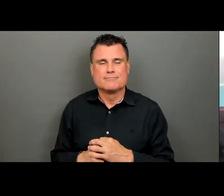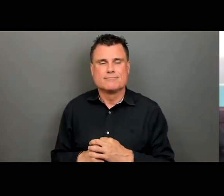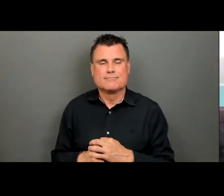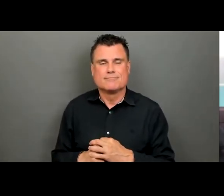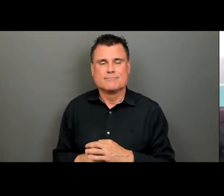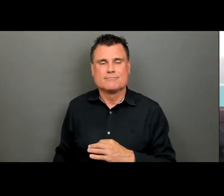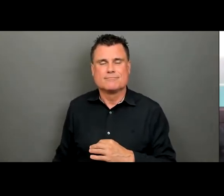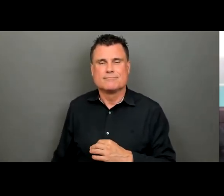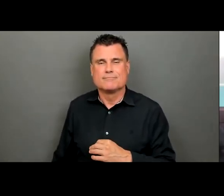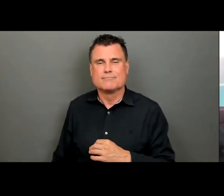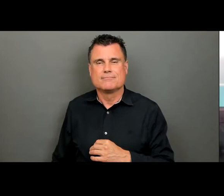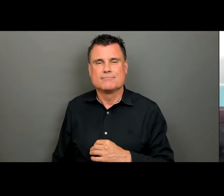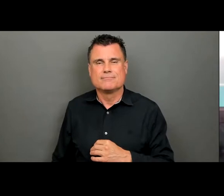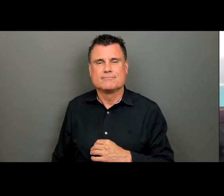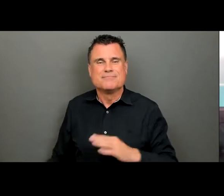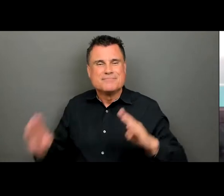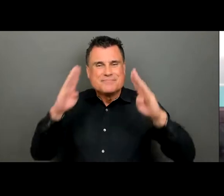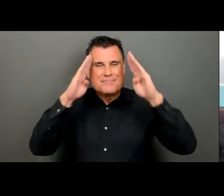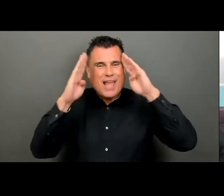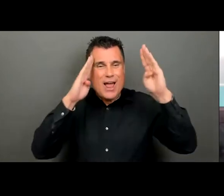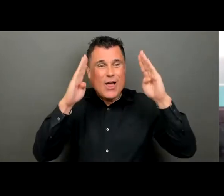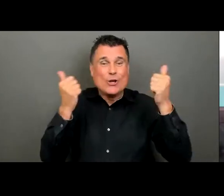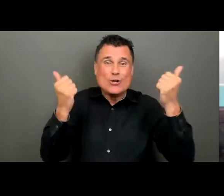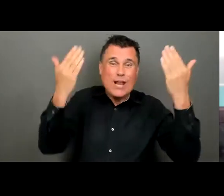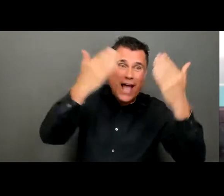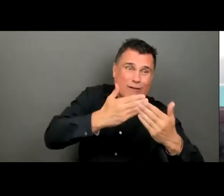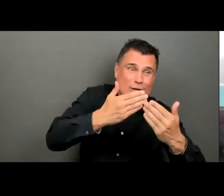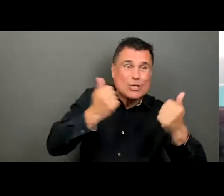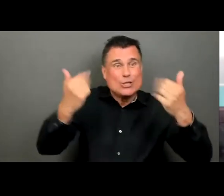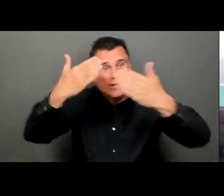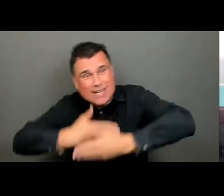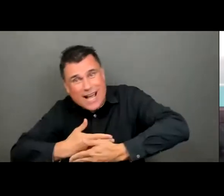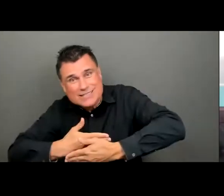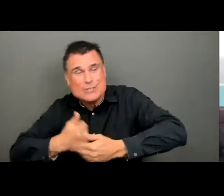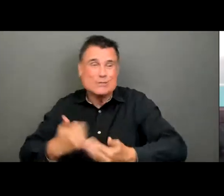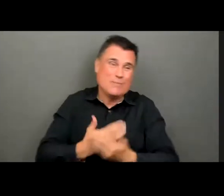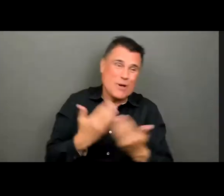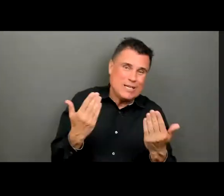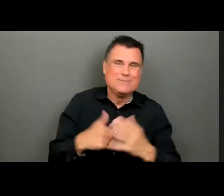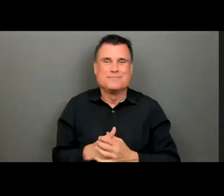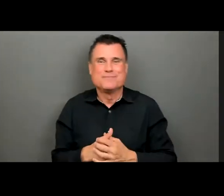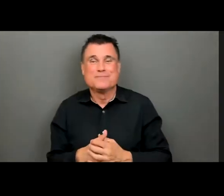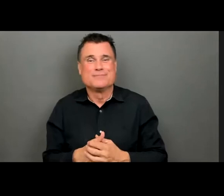Hello, good afternoon, good evening to everyone who's been listening to this very important